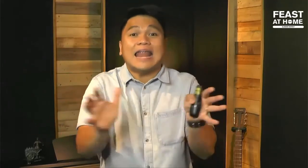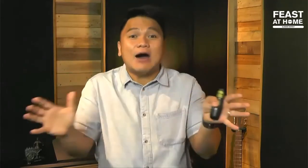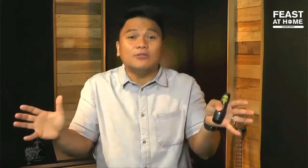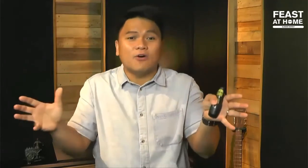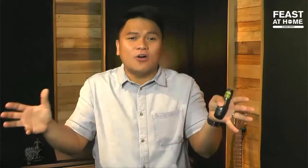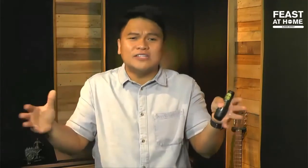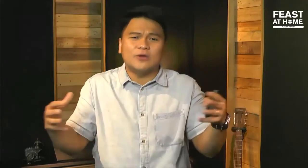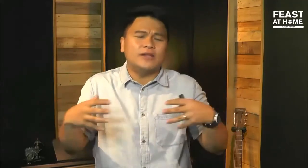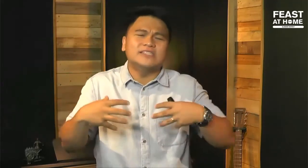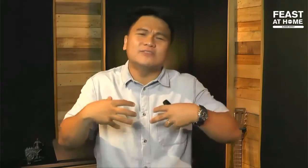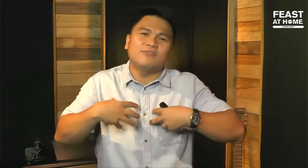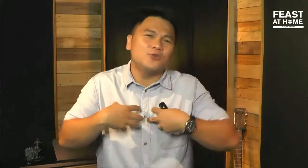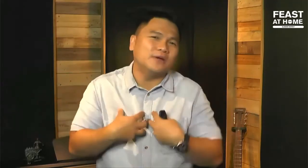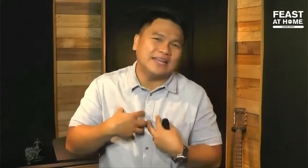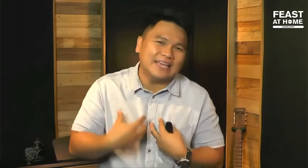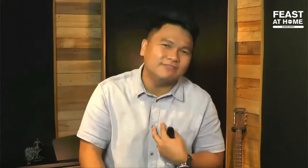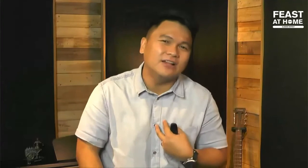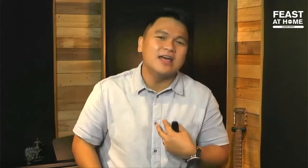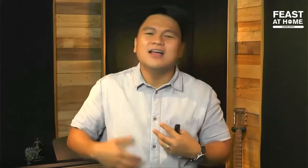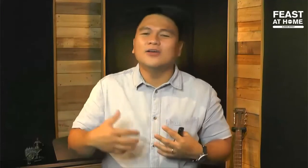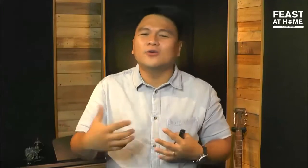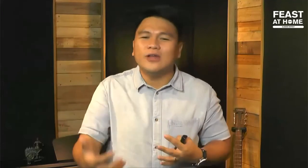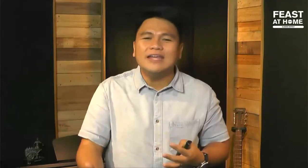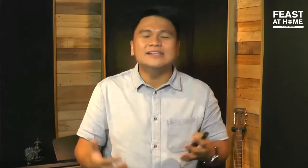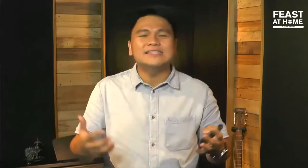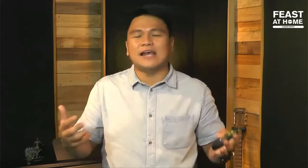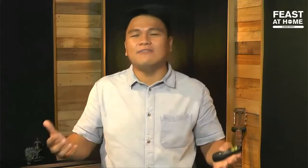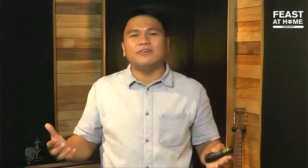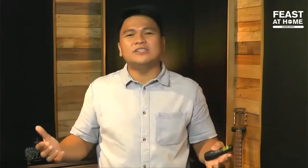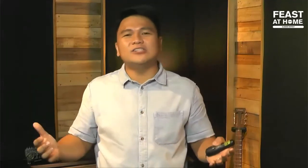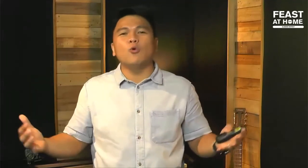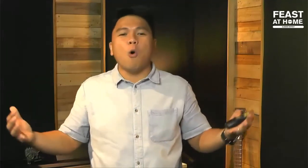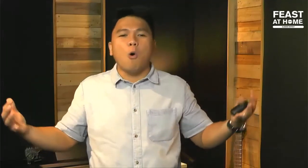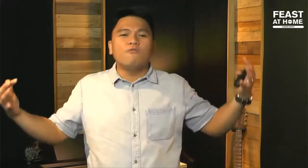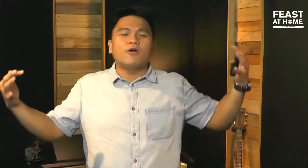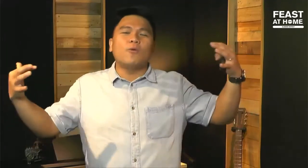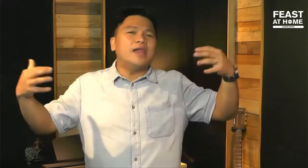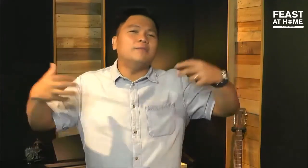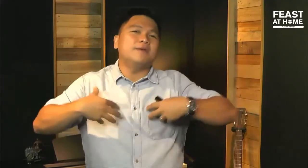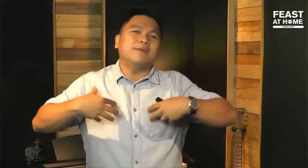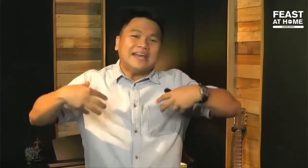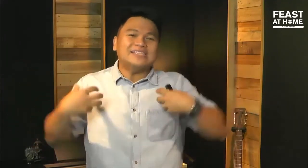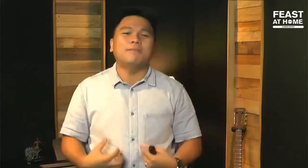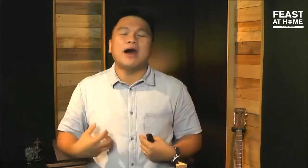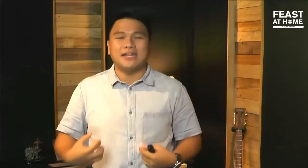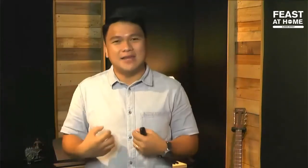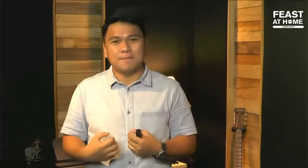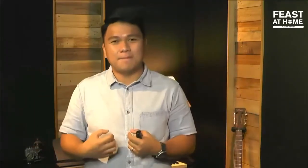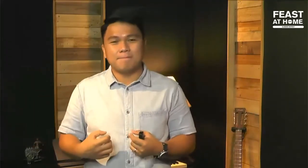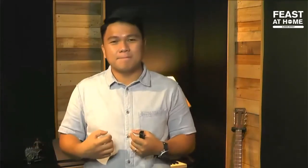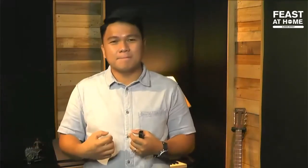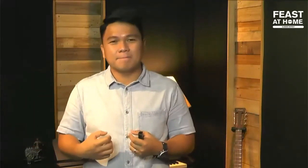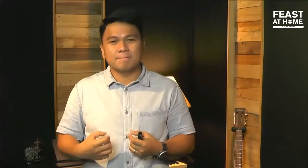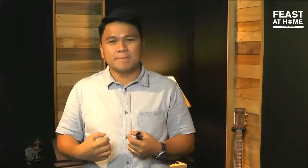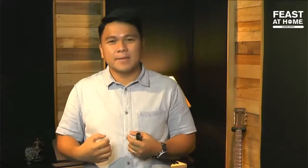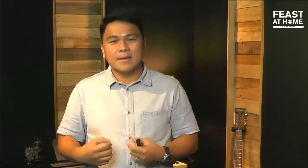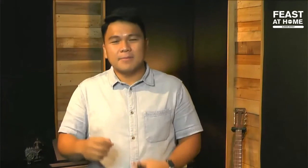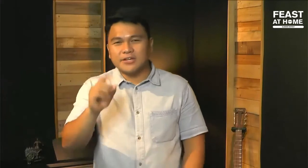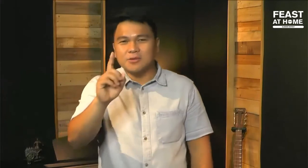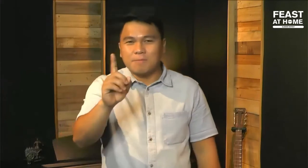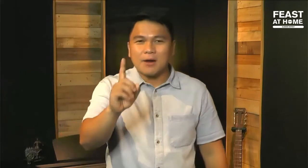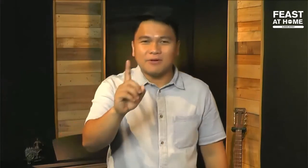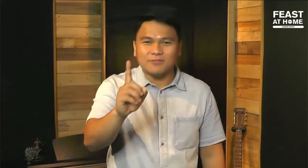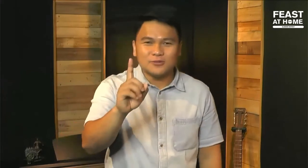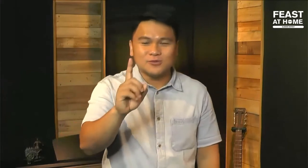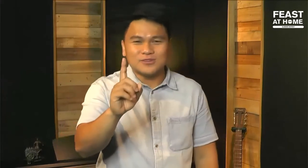He allowed the consequences of human evil, greed, and selfishness to overwhelm Him and His body. But